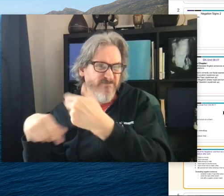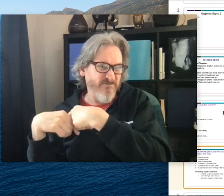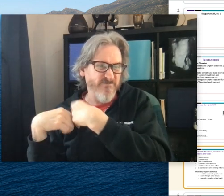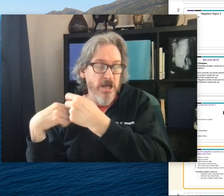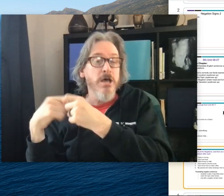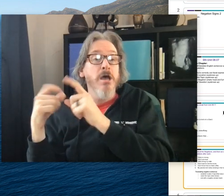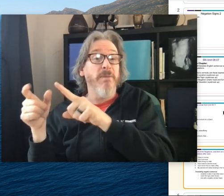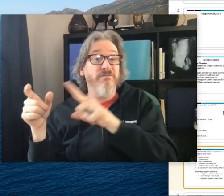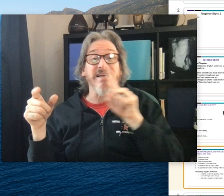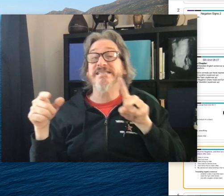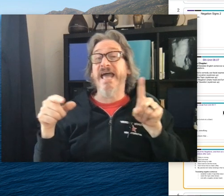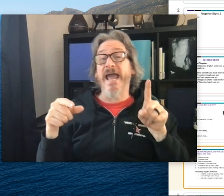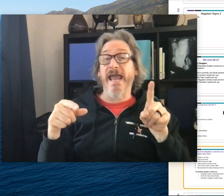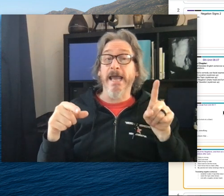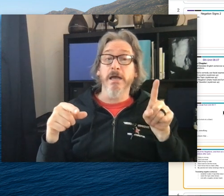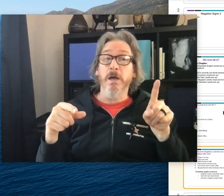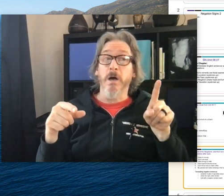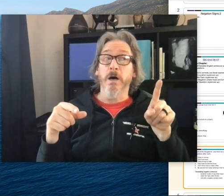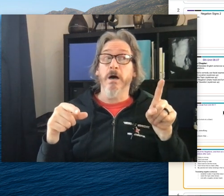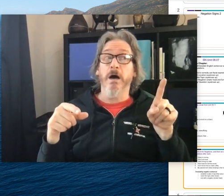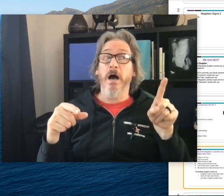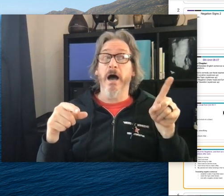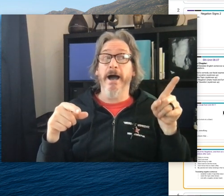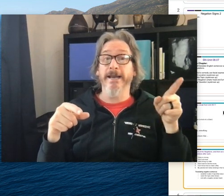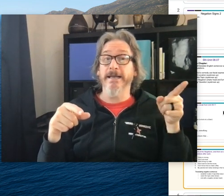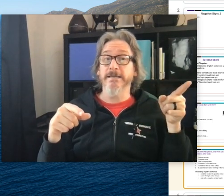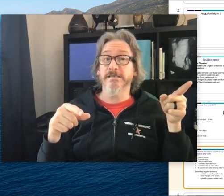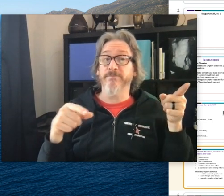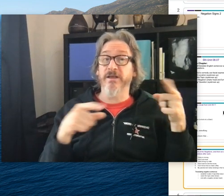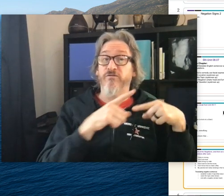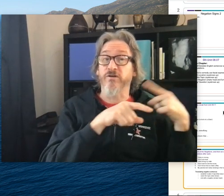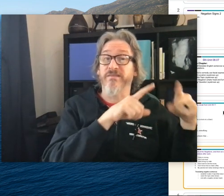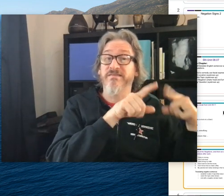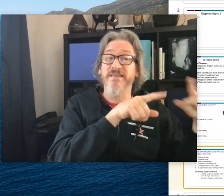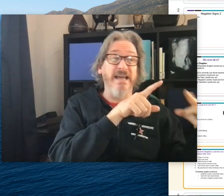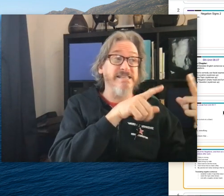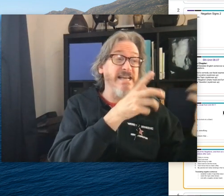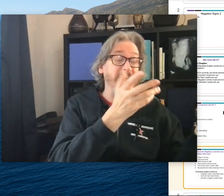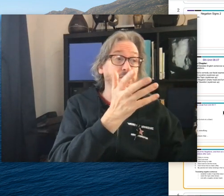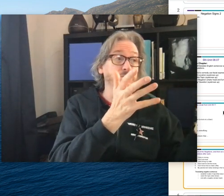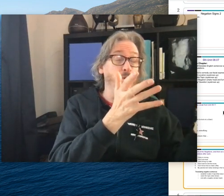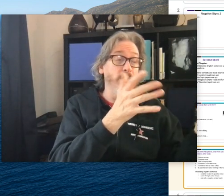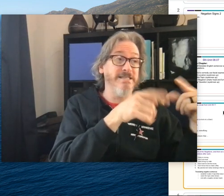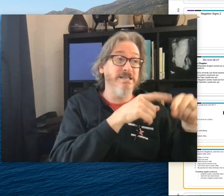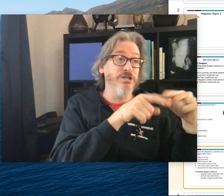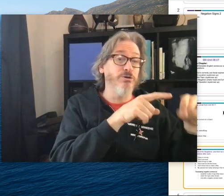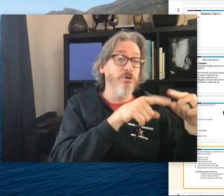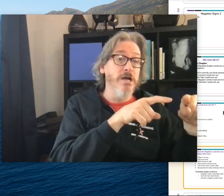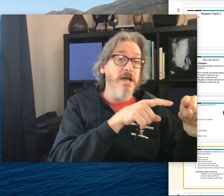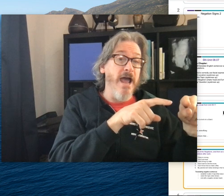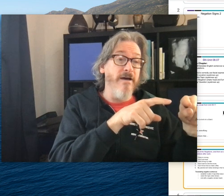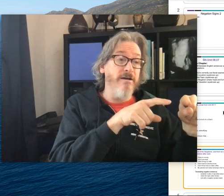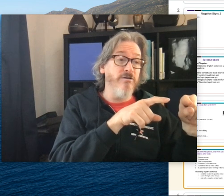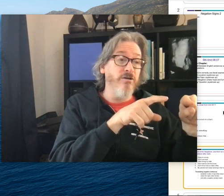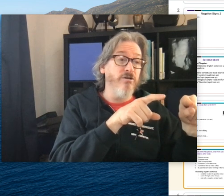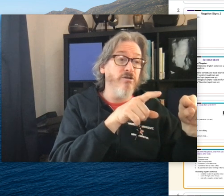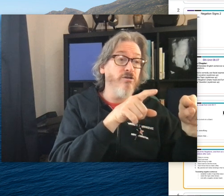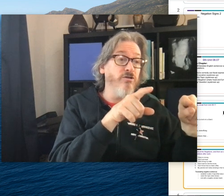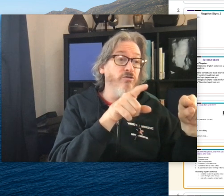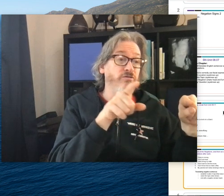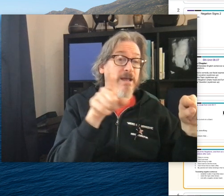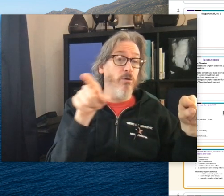right? But if I say, I need something for this and I don't know what to do,